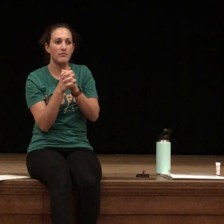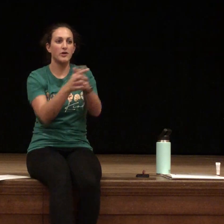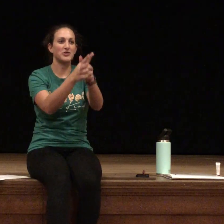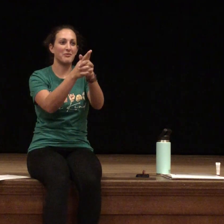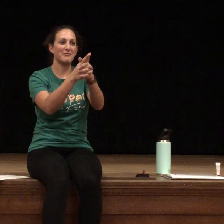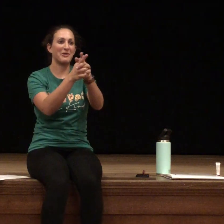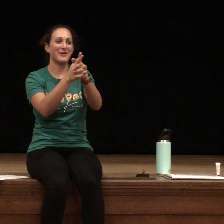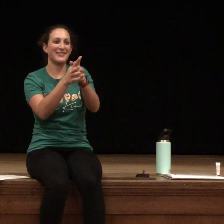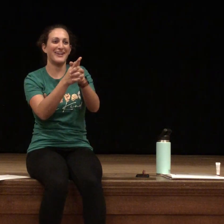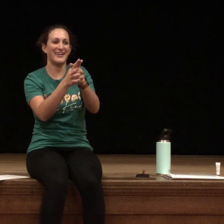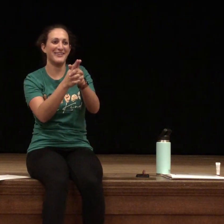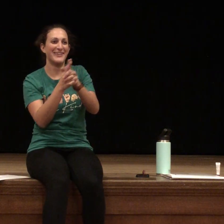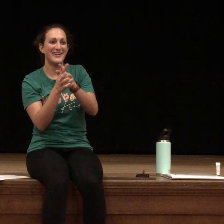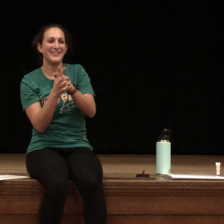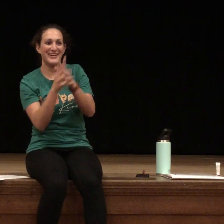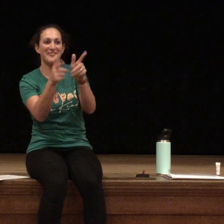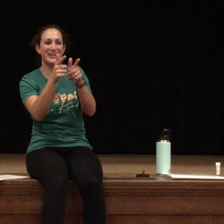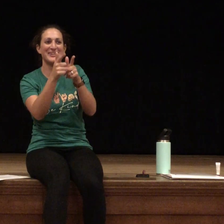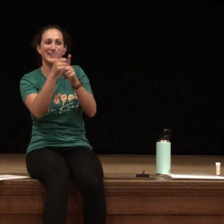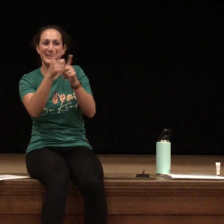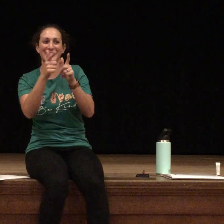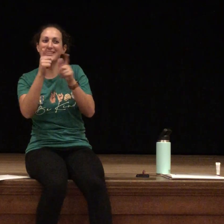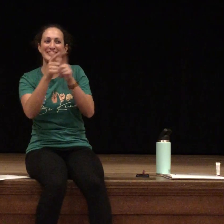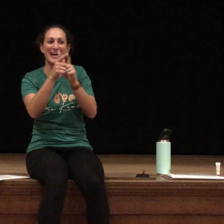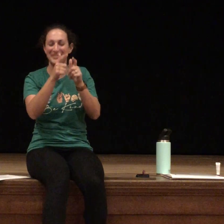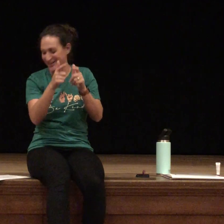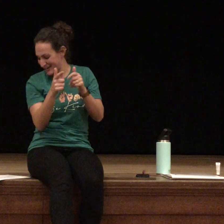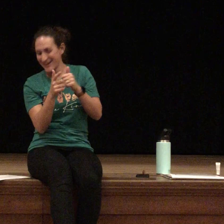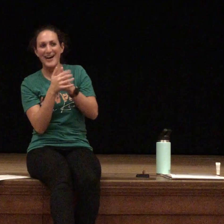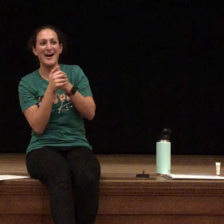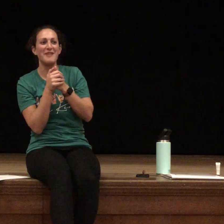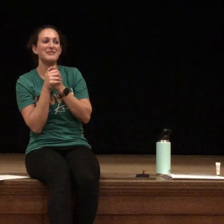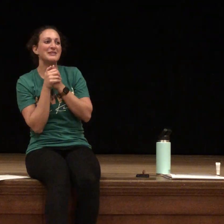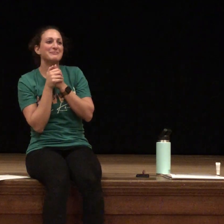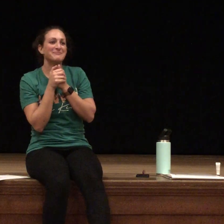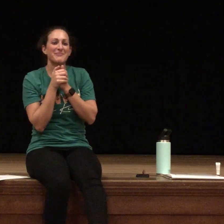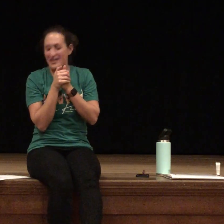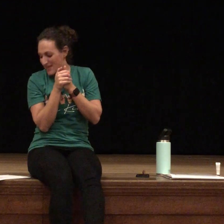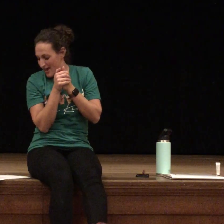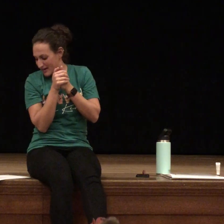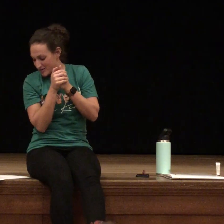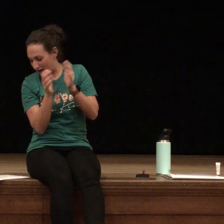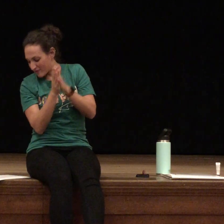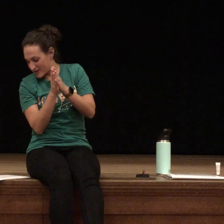Good job, by the way. Wanted to at least acknowledge it. And then, so I have written